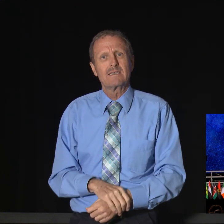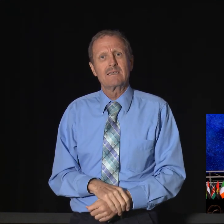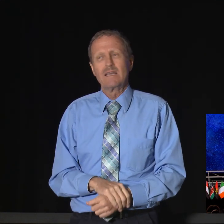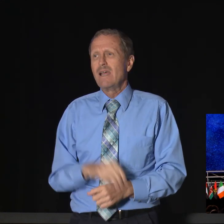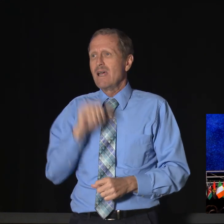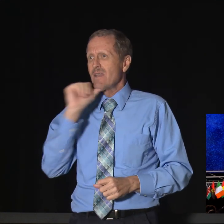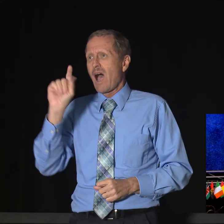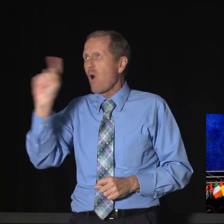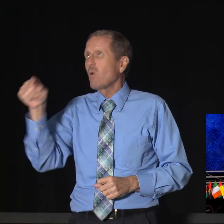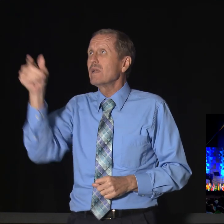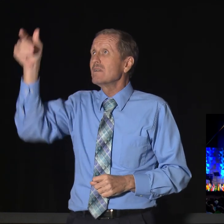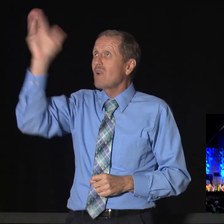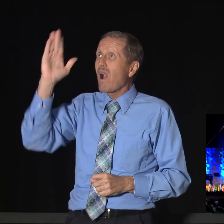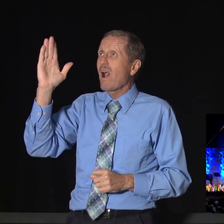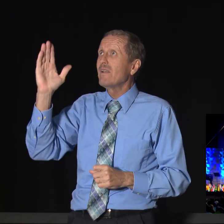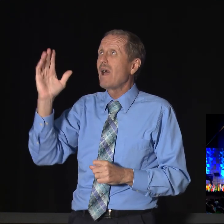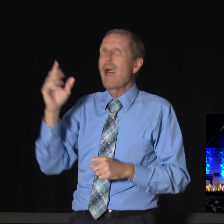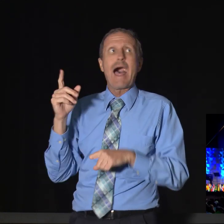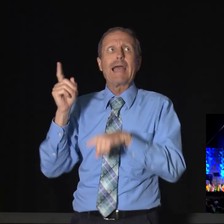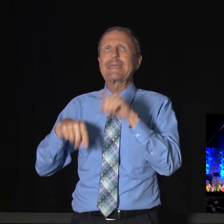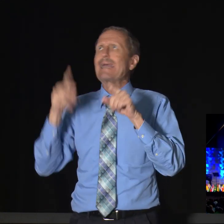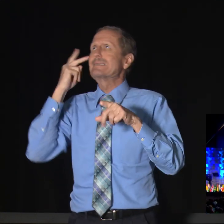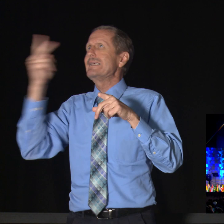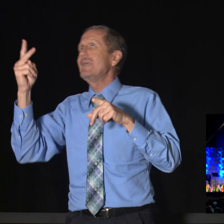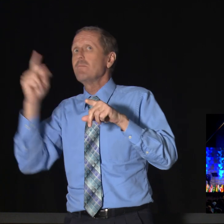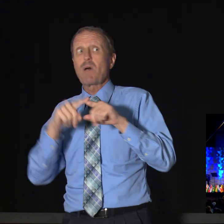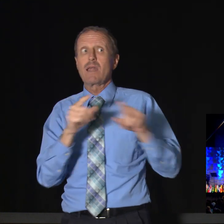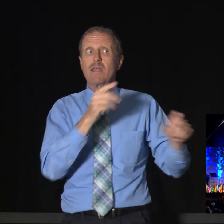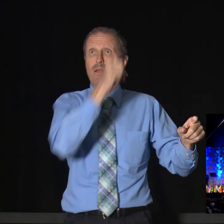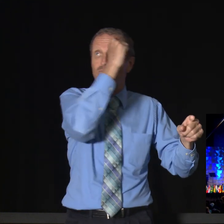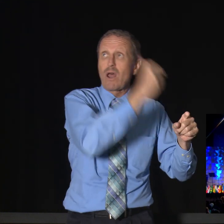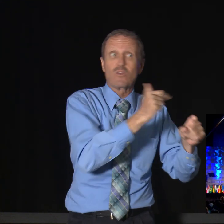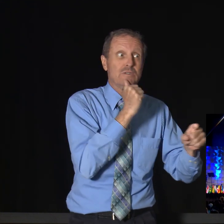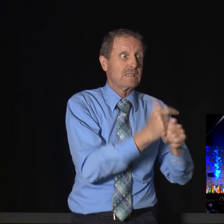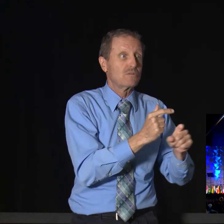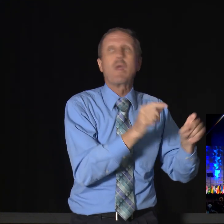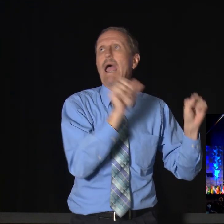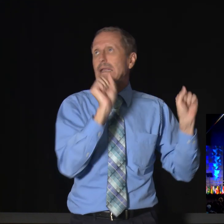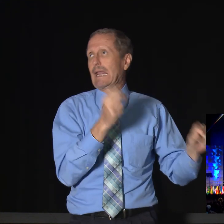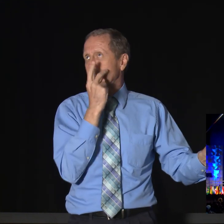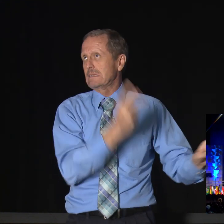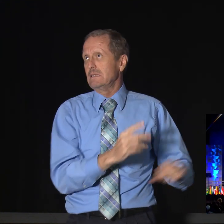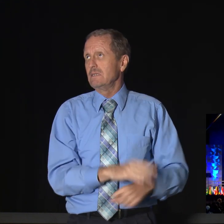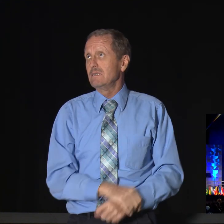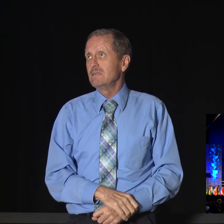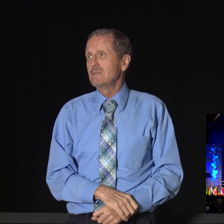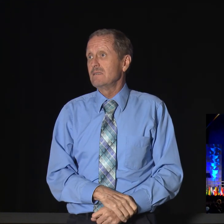Not just the God who I cannot see, but a brother or a sister who I can.